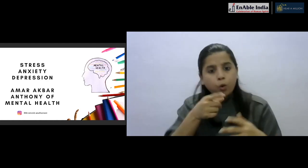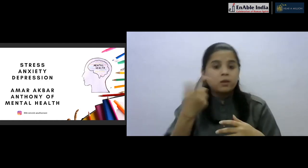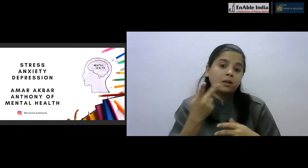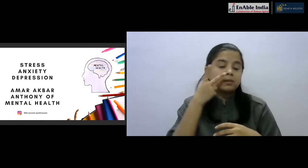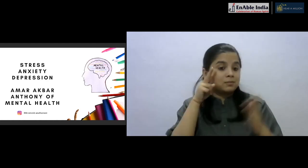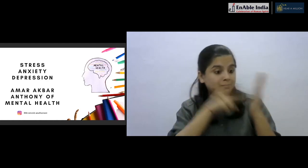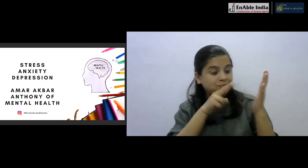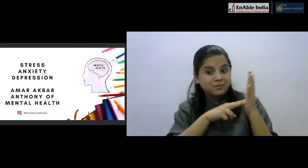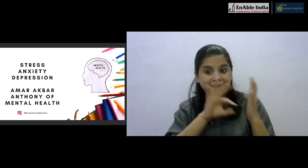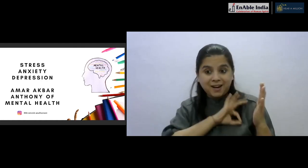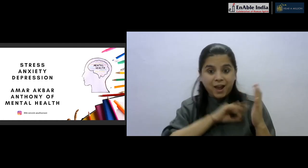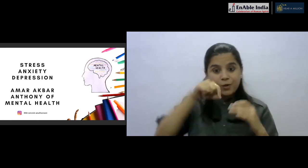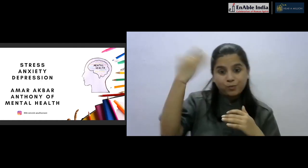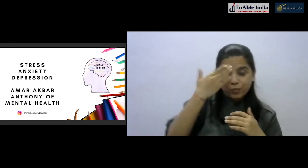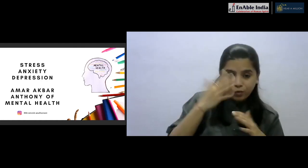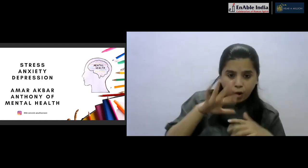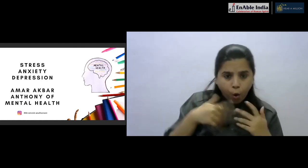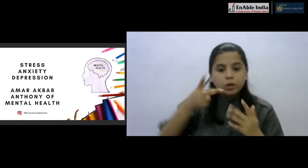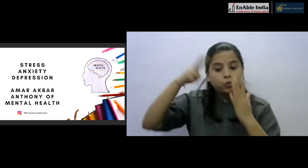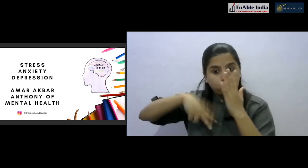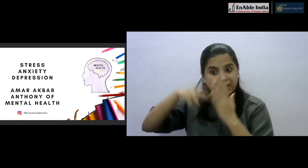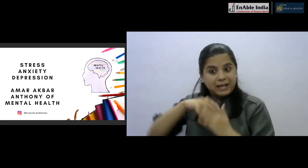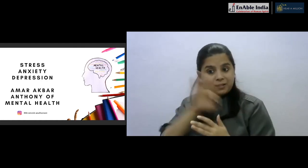something, watch. If you like reading, read.